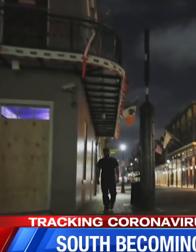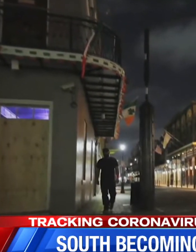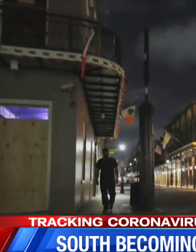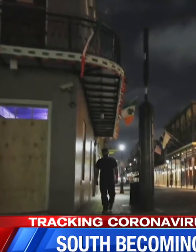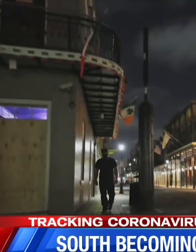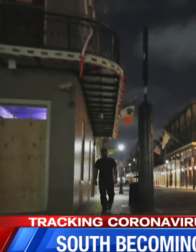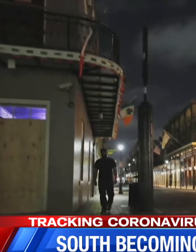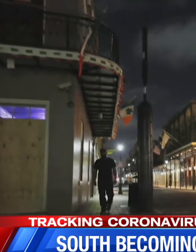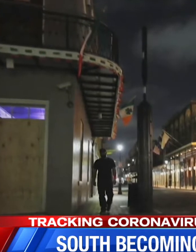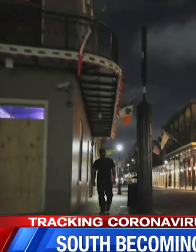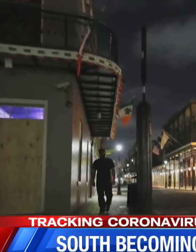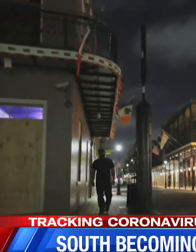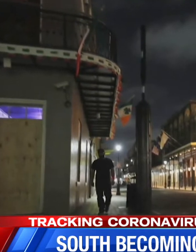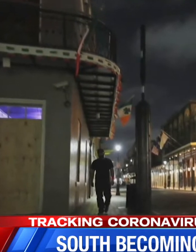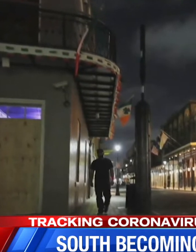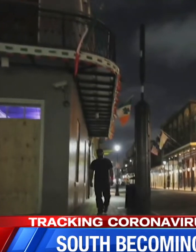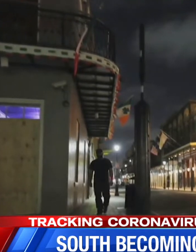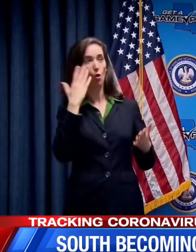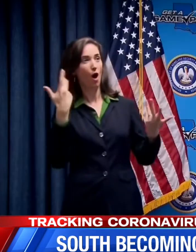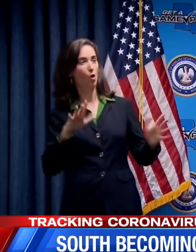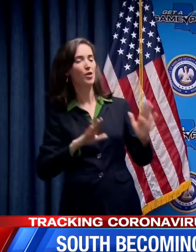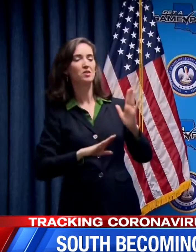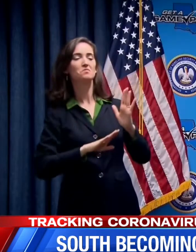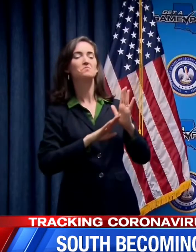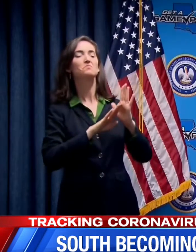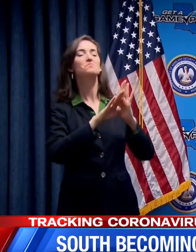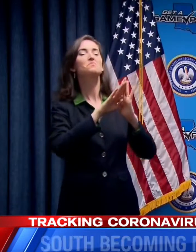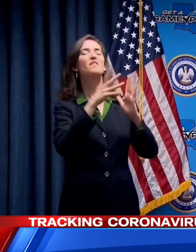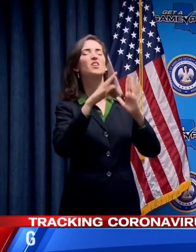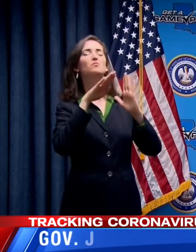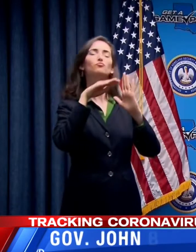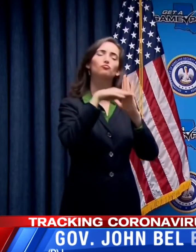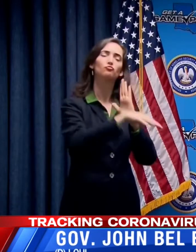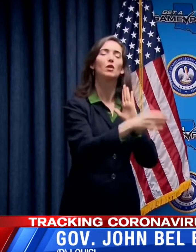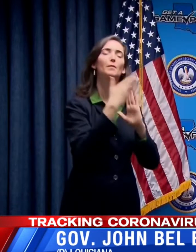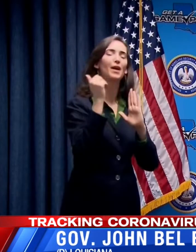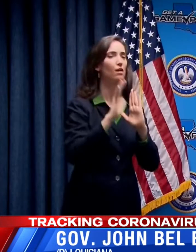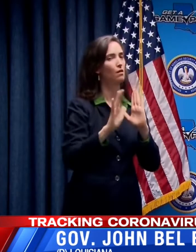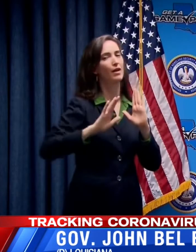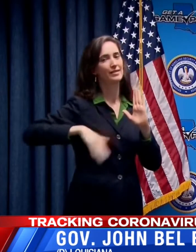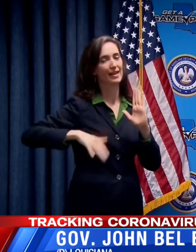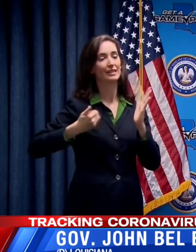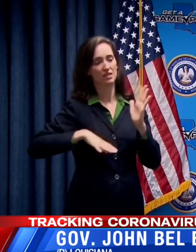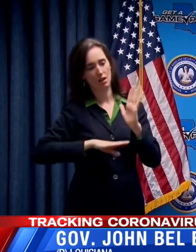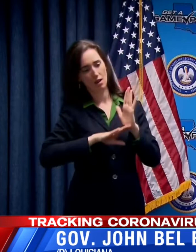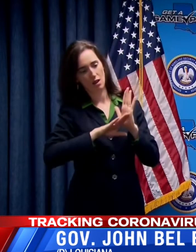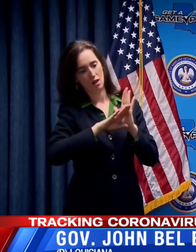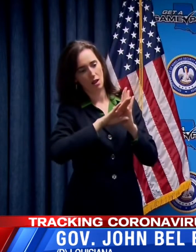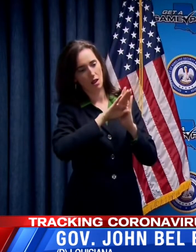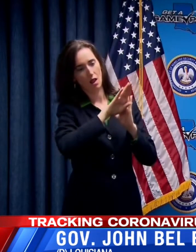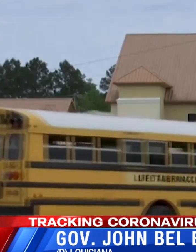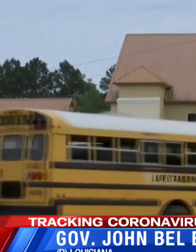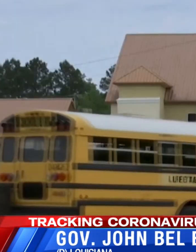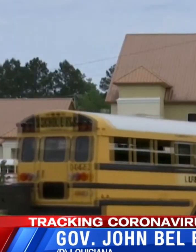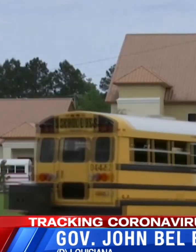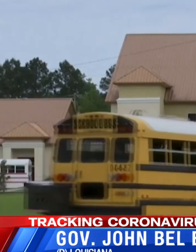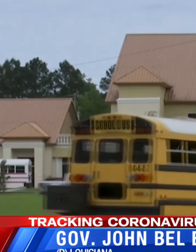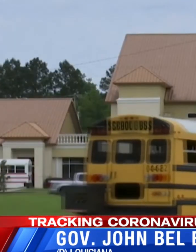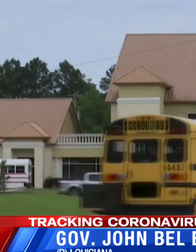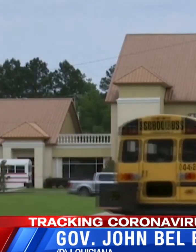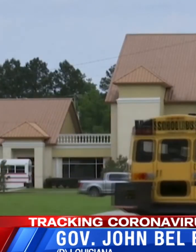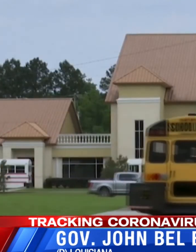over 4,000. We still have an awful lot of work to do to try to flatten the curve.